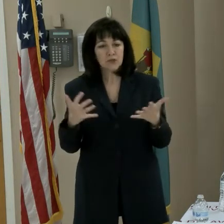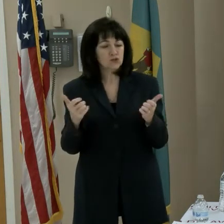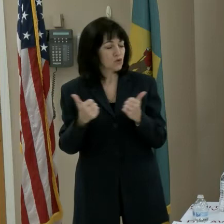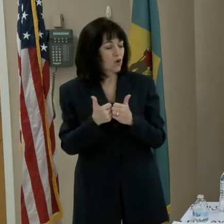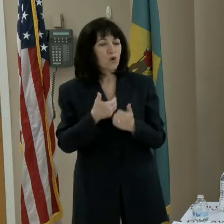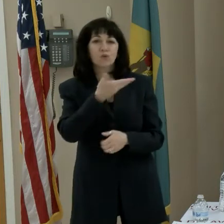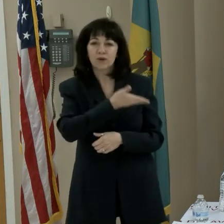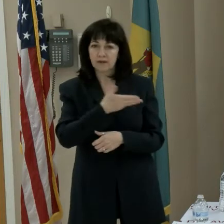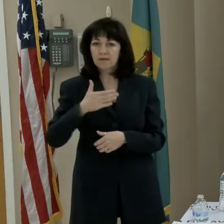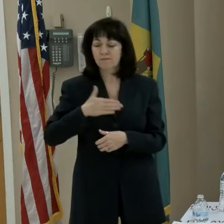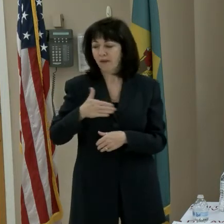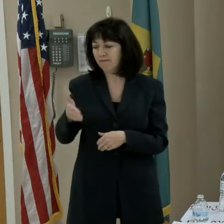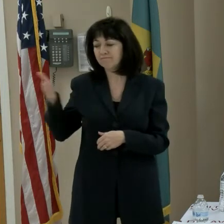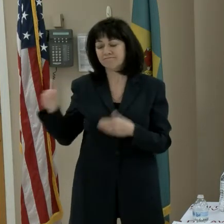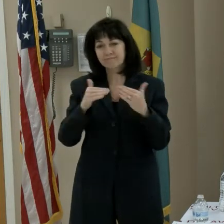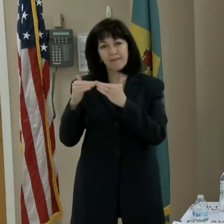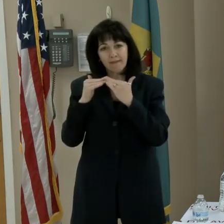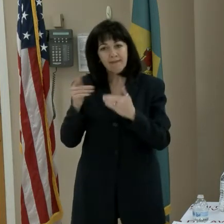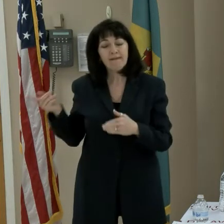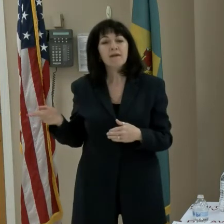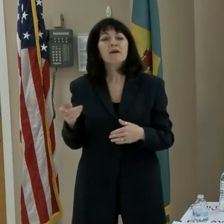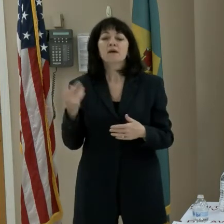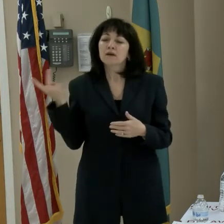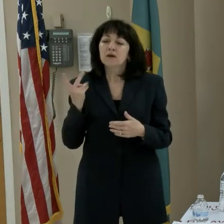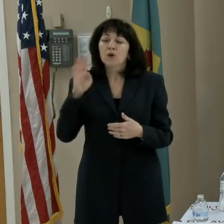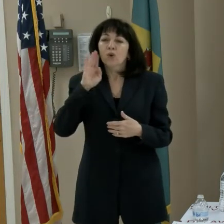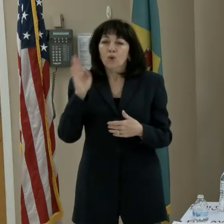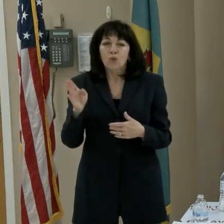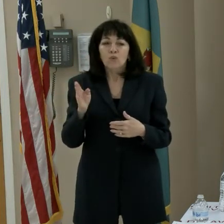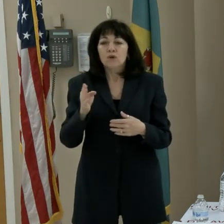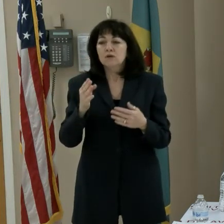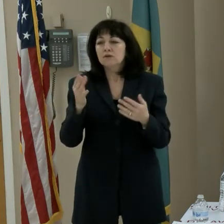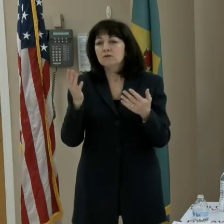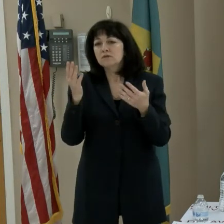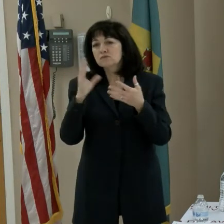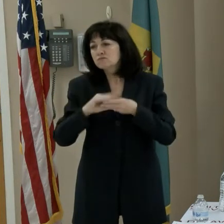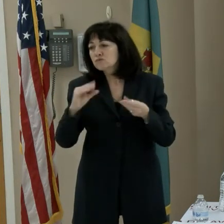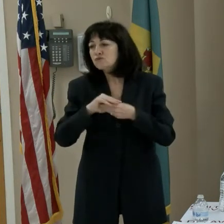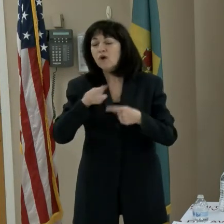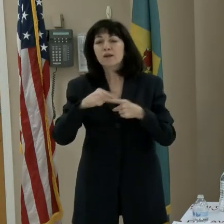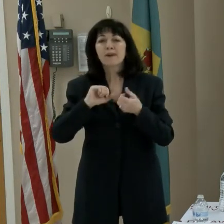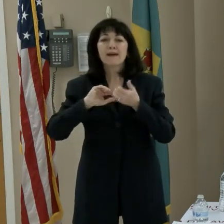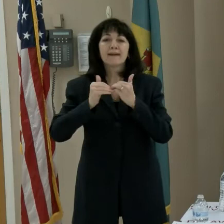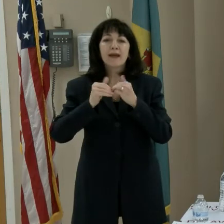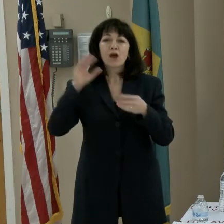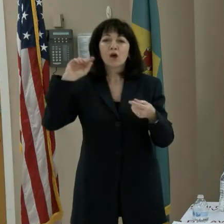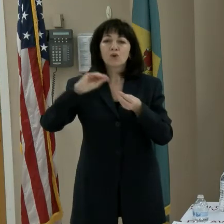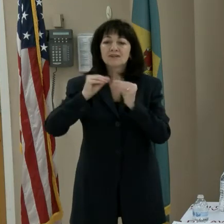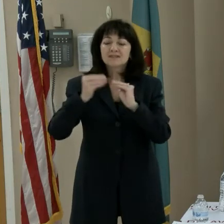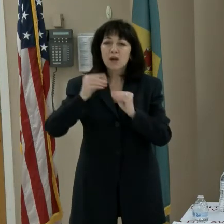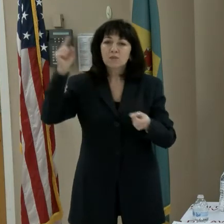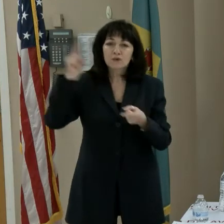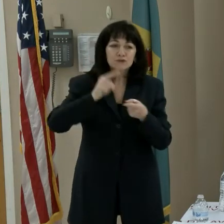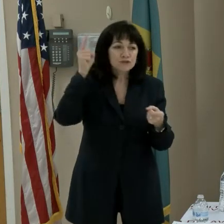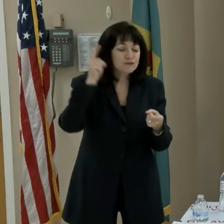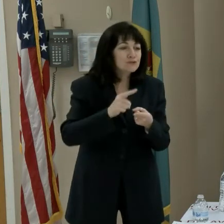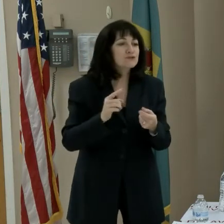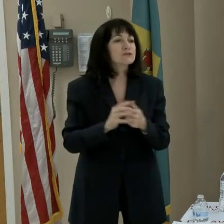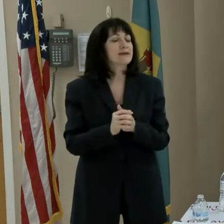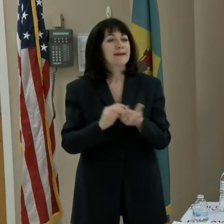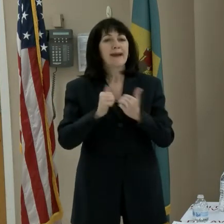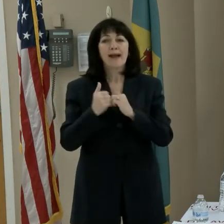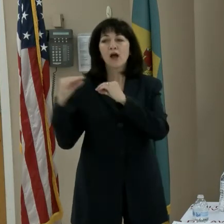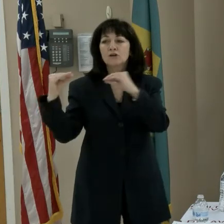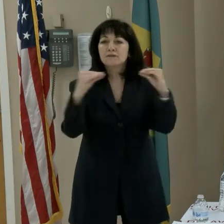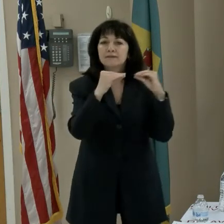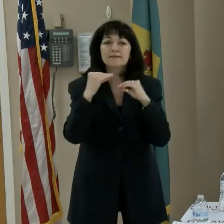updates about numbers and how to get tested, but we hope to be able to give you some good information about what your new normal may be in